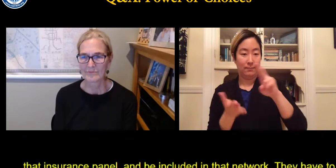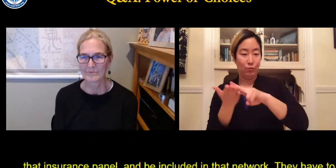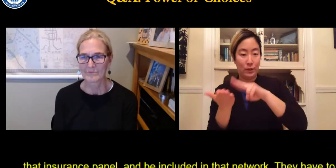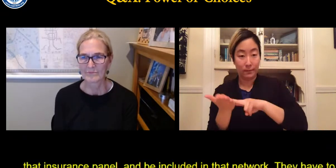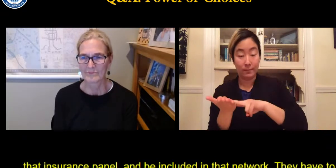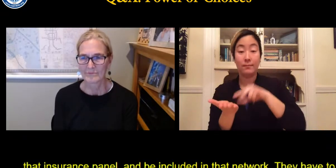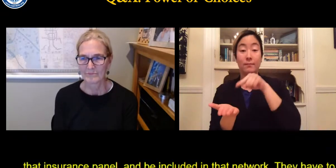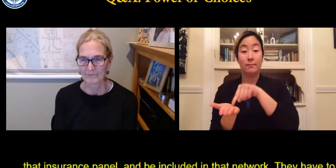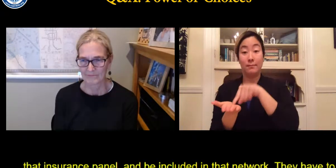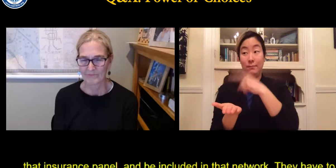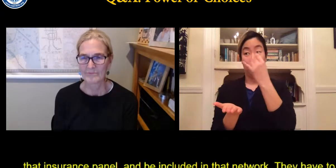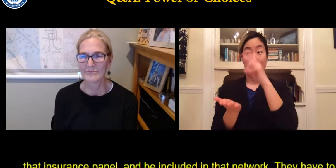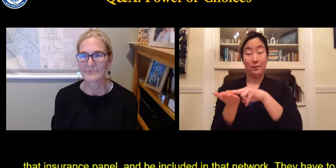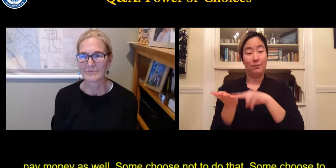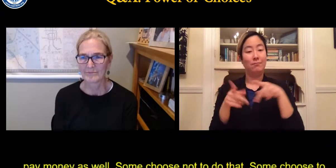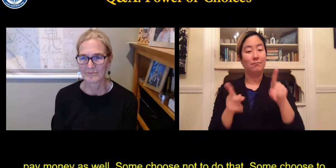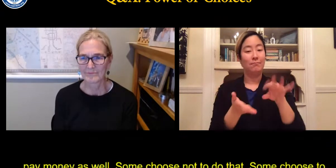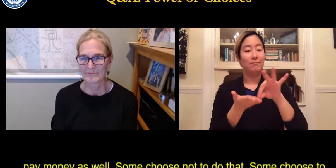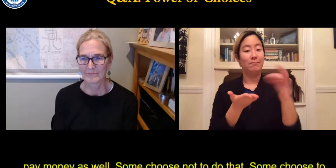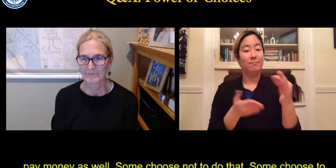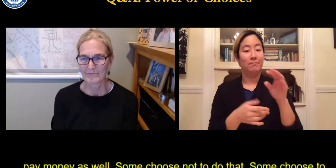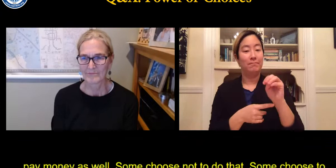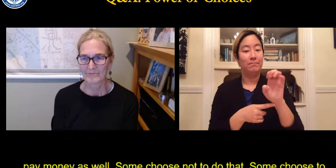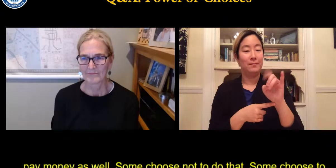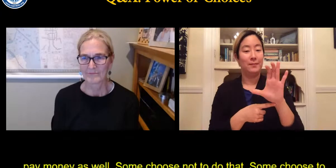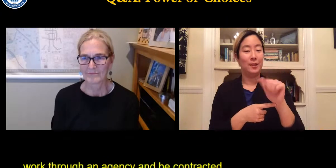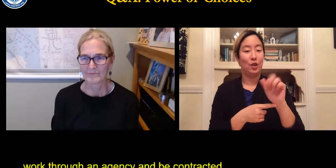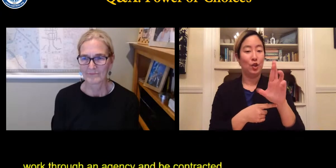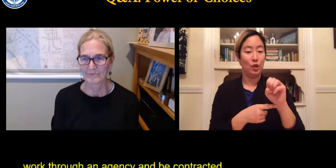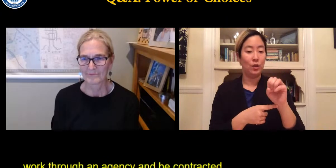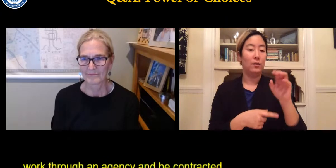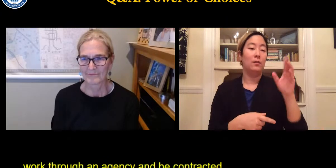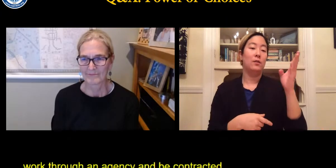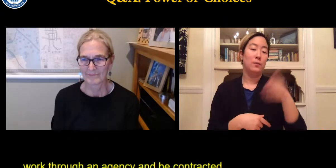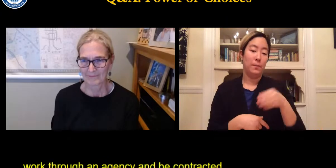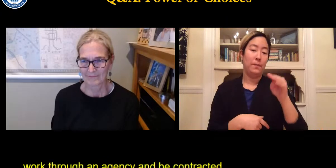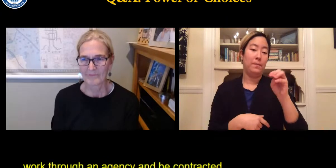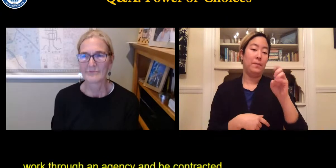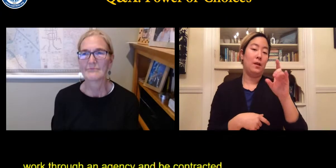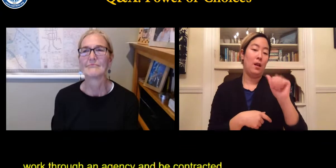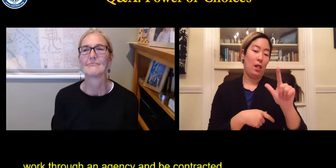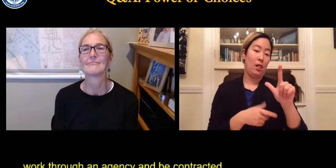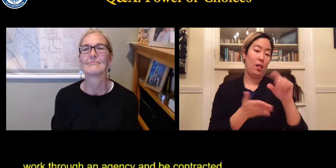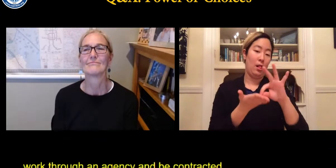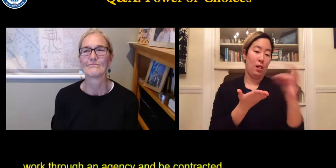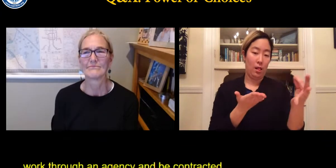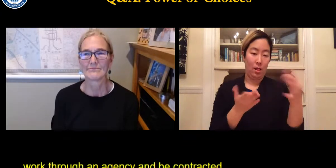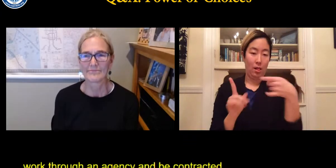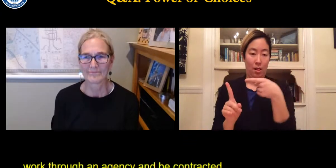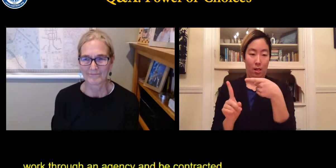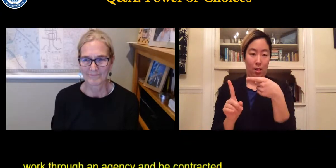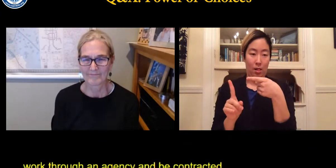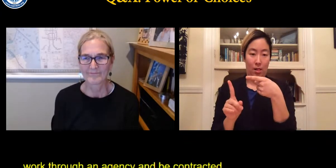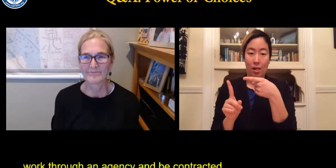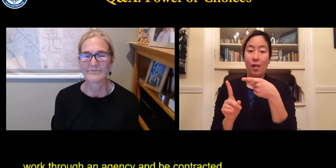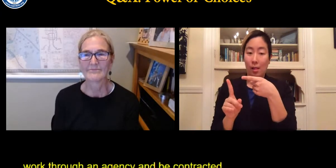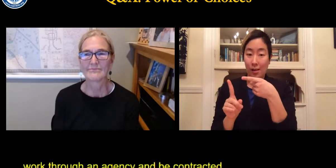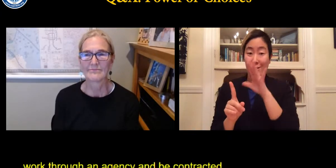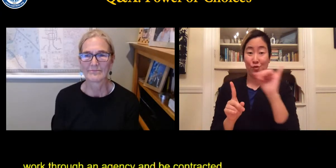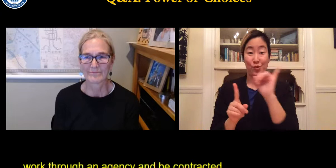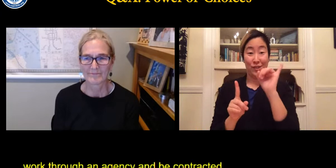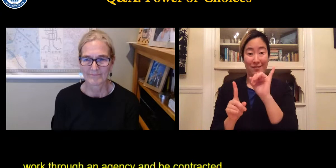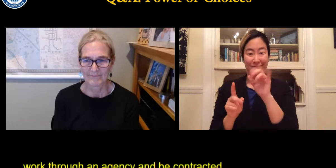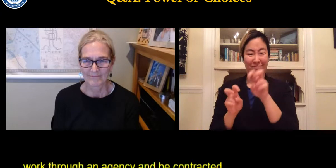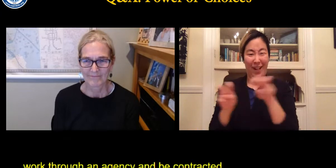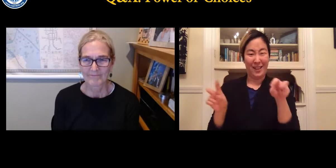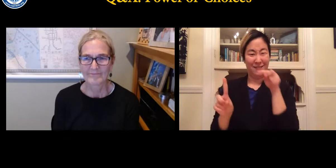with San Diego County in California, they contract with DCS, Deaf Community Services, and they accept a